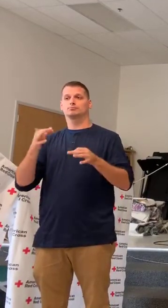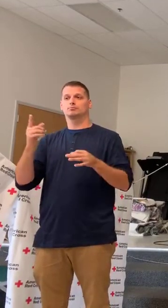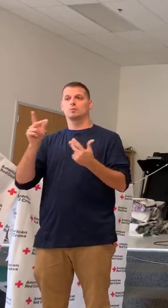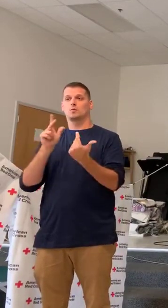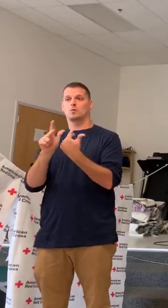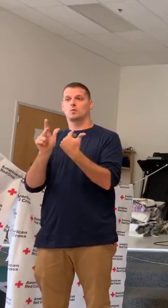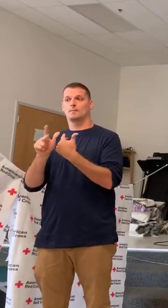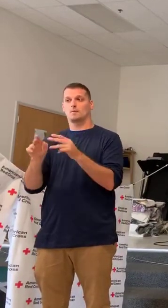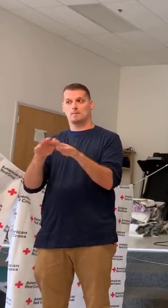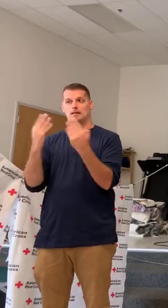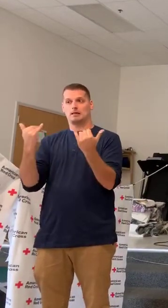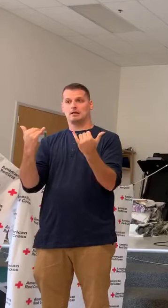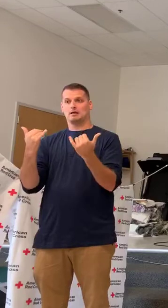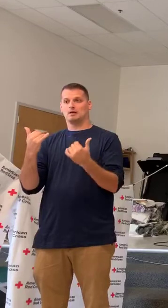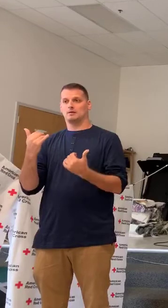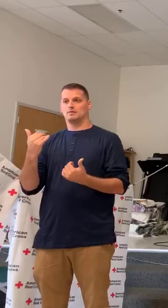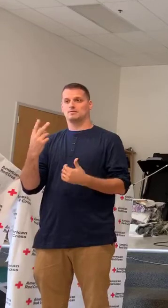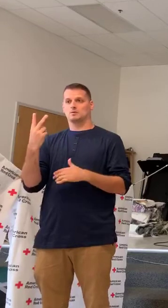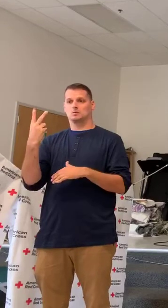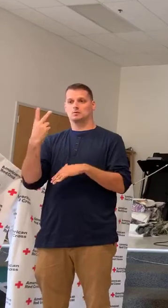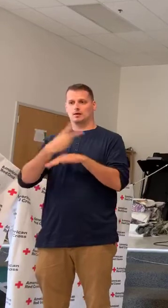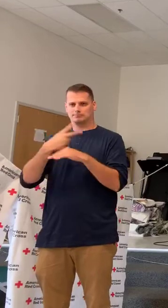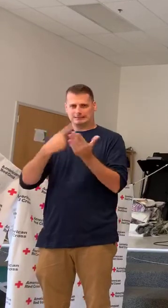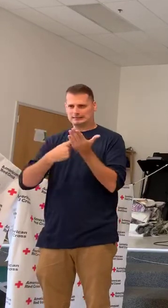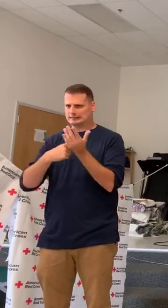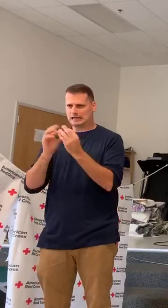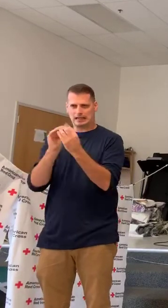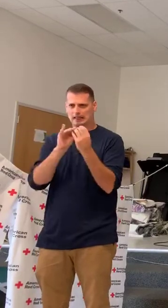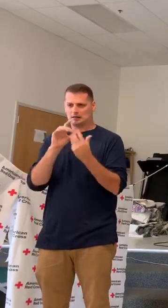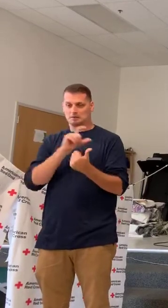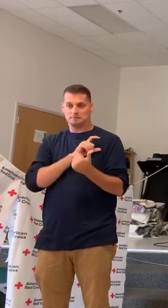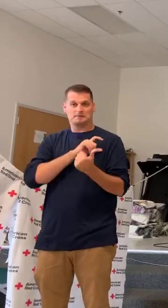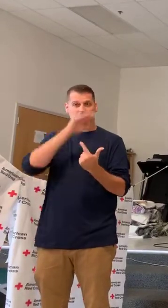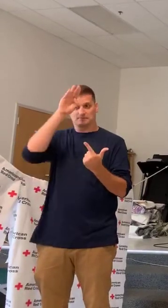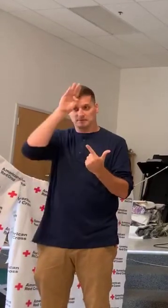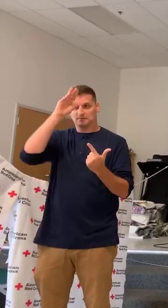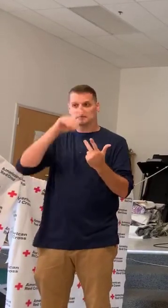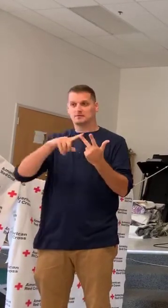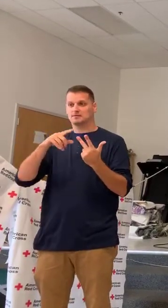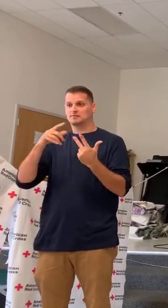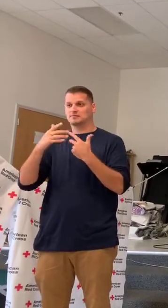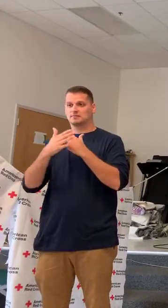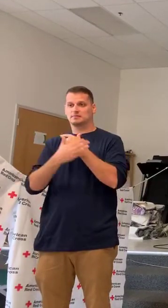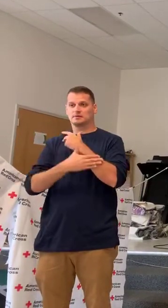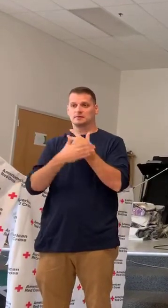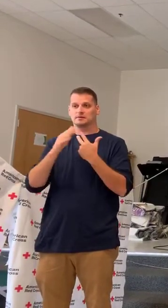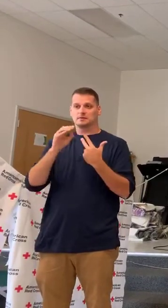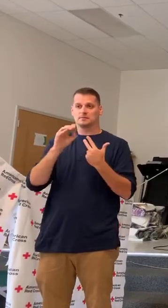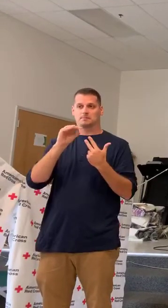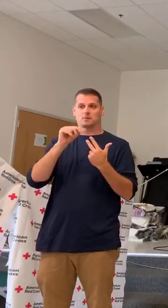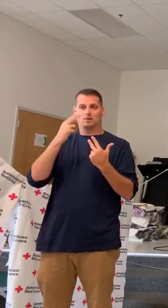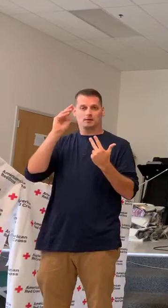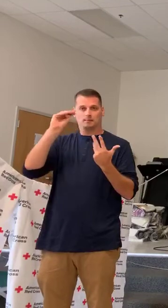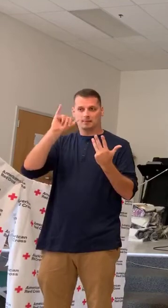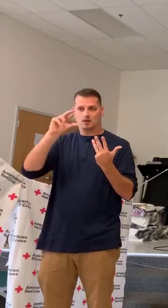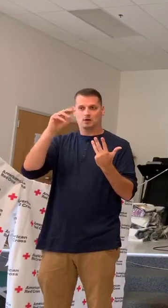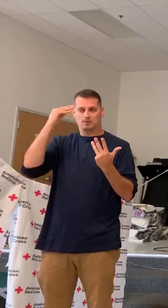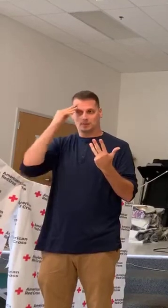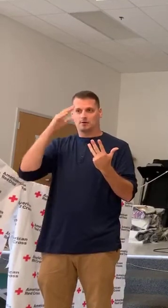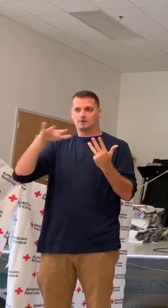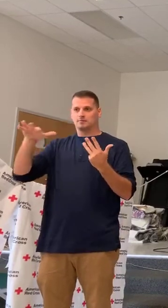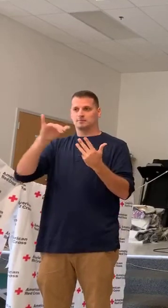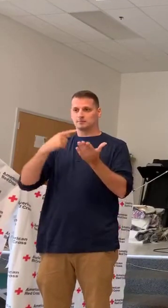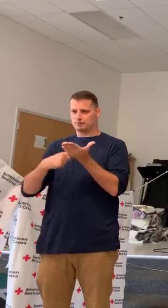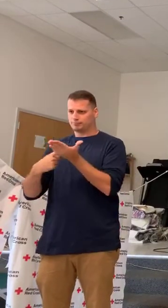troopers. We talked to your supervisor with quality QAP, and then we have safety officers who were out there all day yesterday looking at